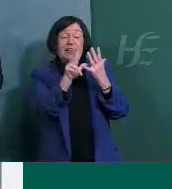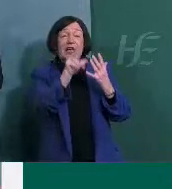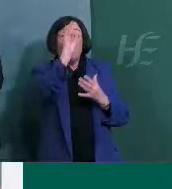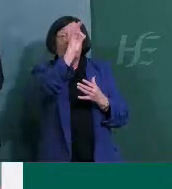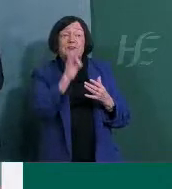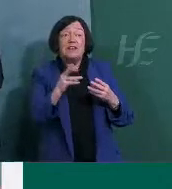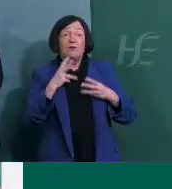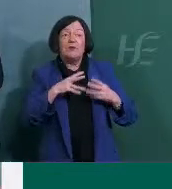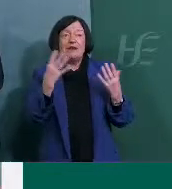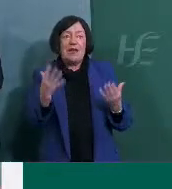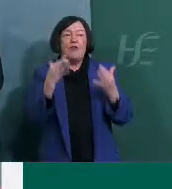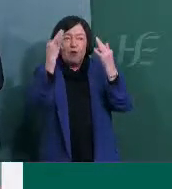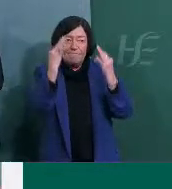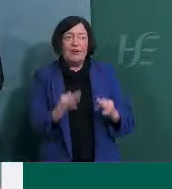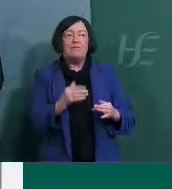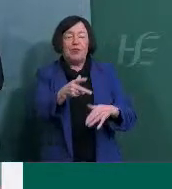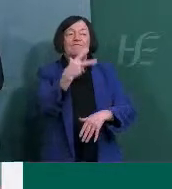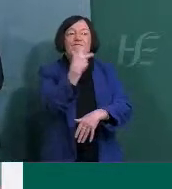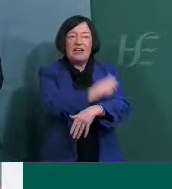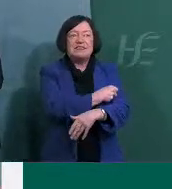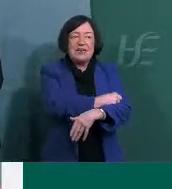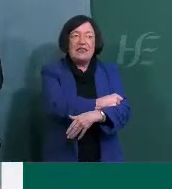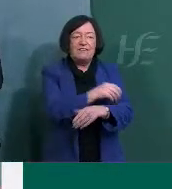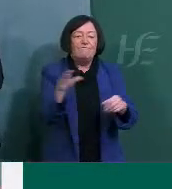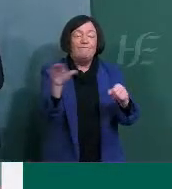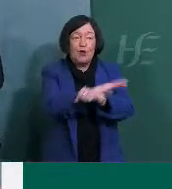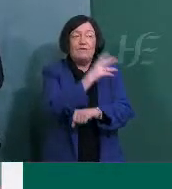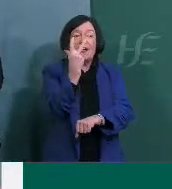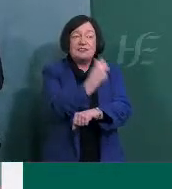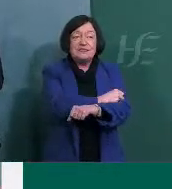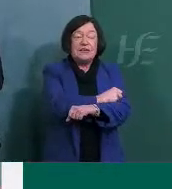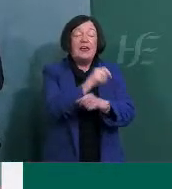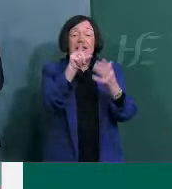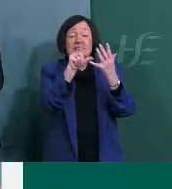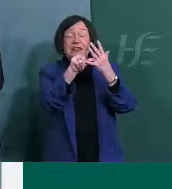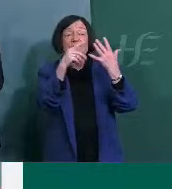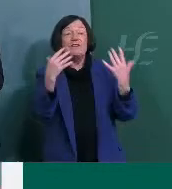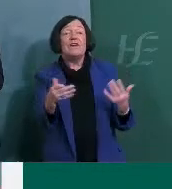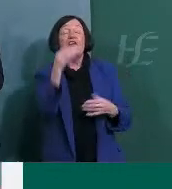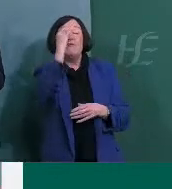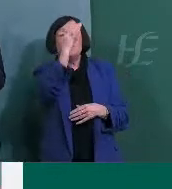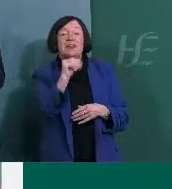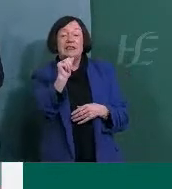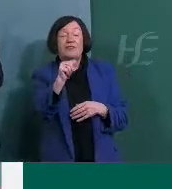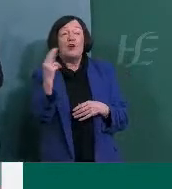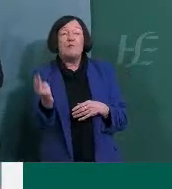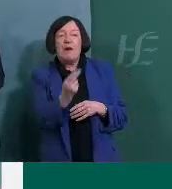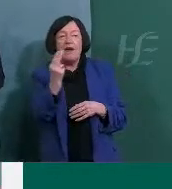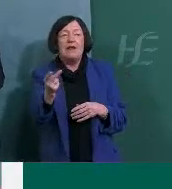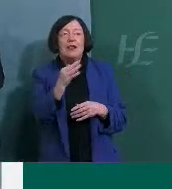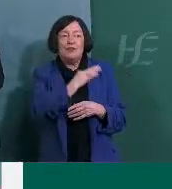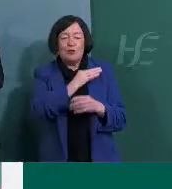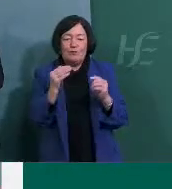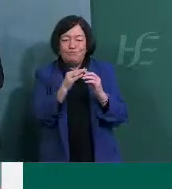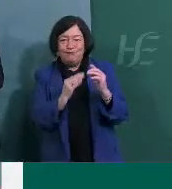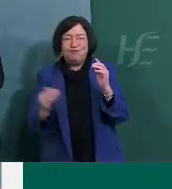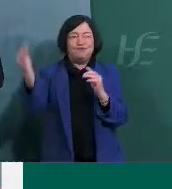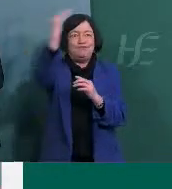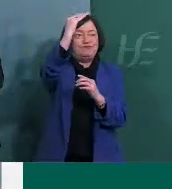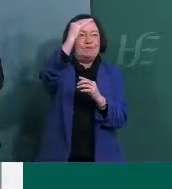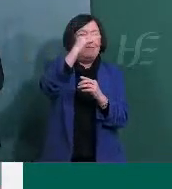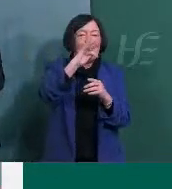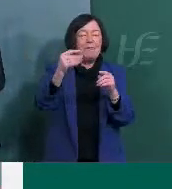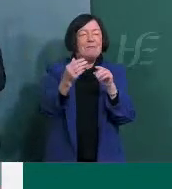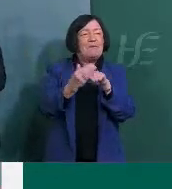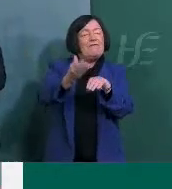of the women have now confirmed that they're at a vaccinated status, full vaccinations, and 75% of their partners. And that's a good jump from where we were. So that's